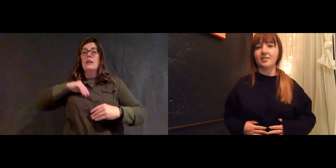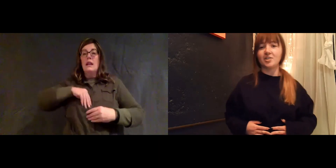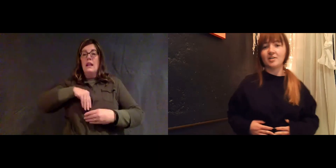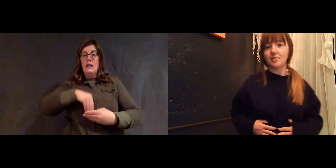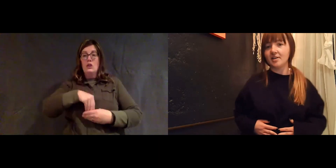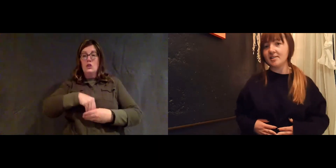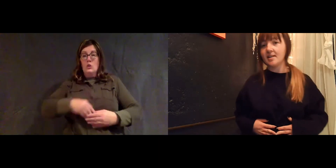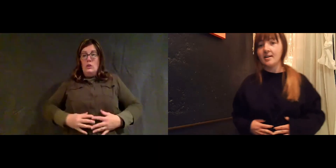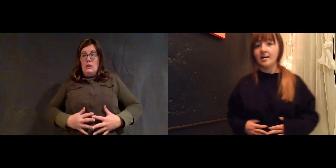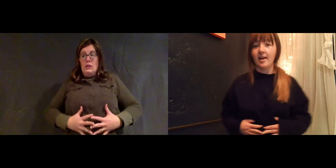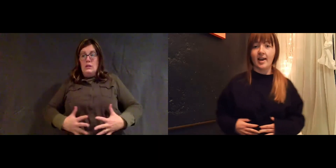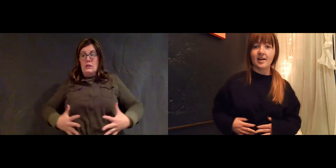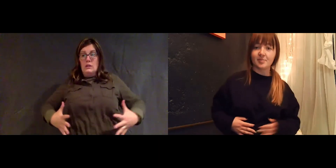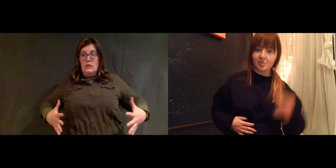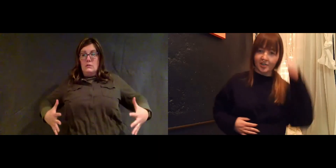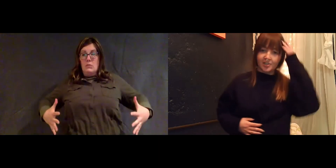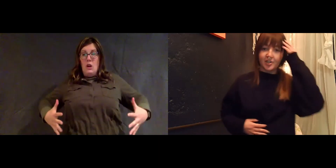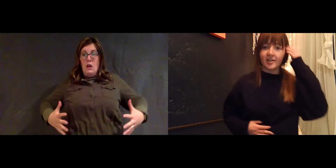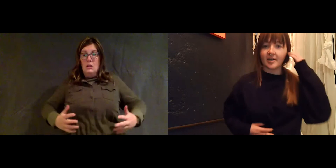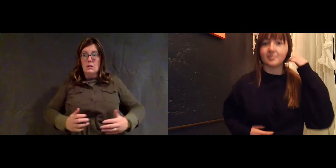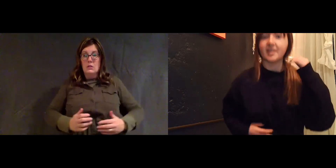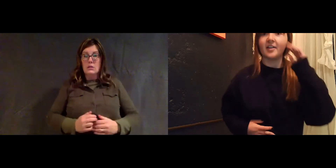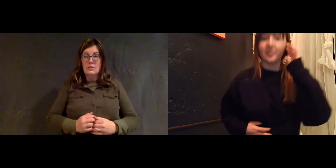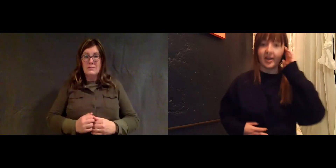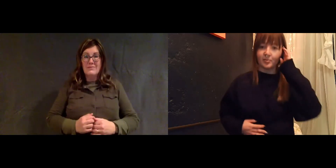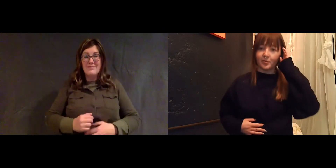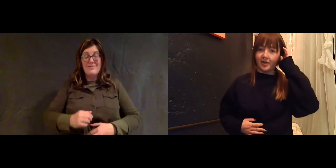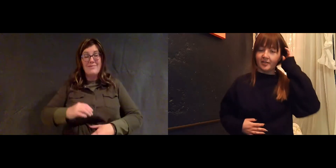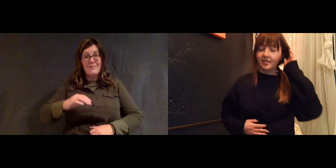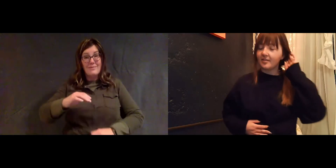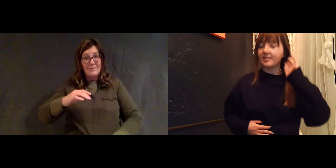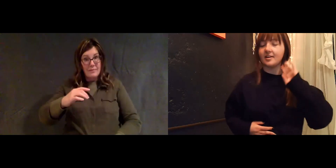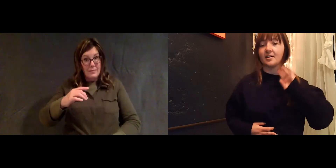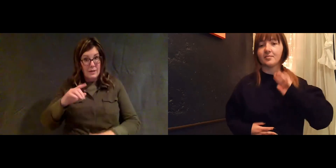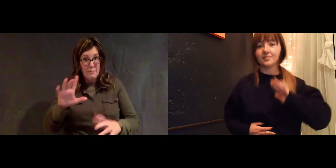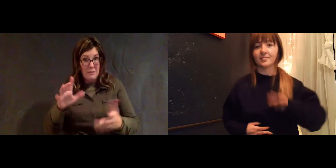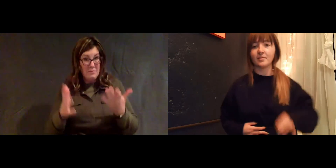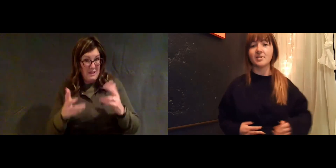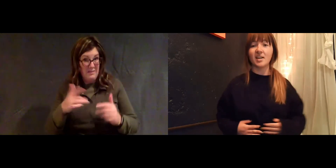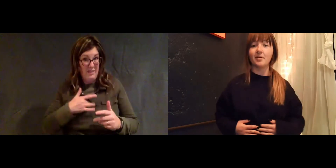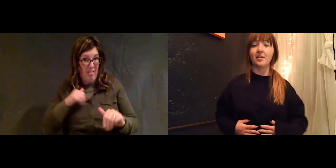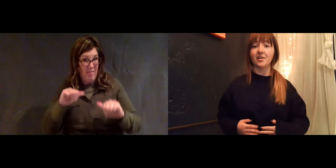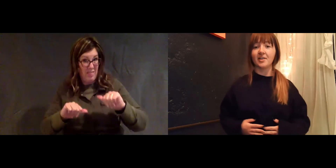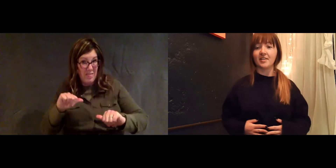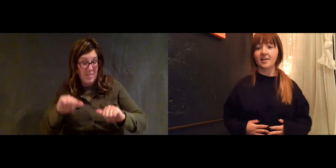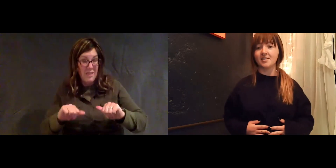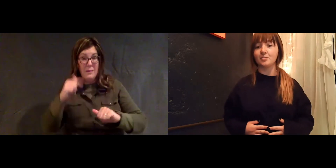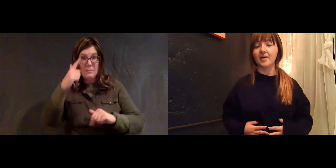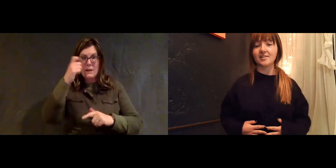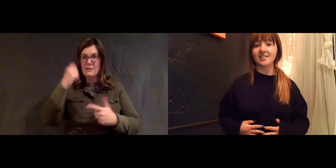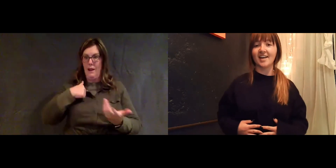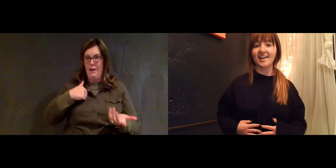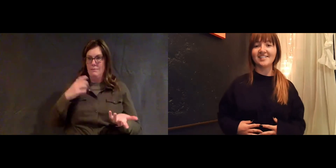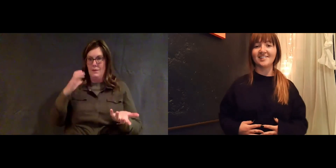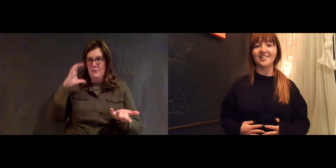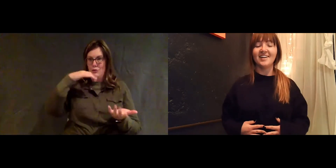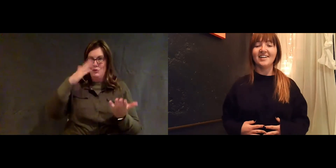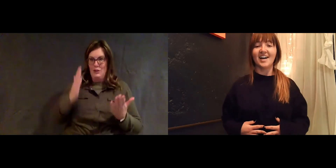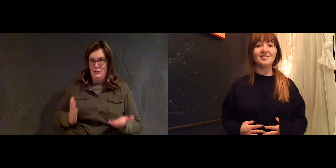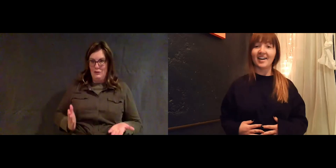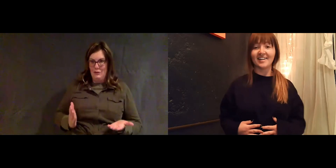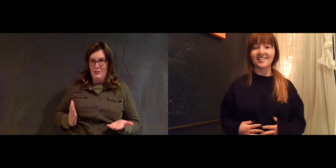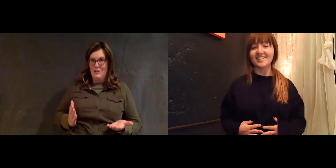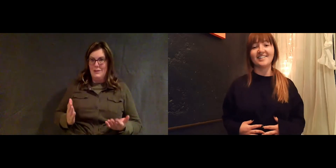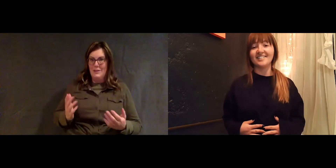of challenging because I'm a stranger and I'm telling you how to breathe. We take about 30,000 breaths a day, so